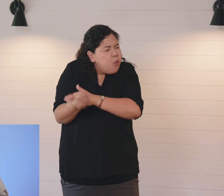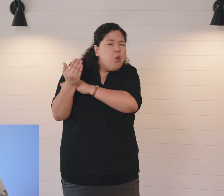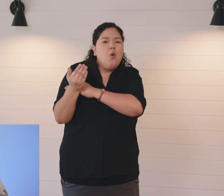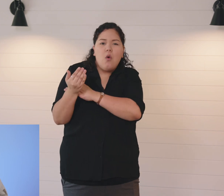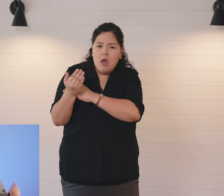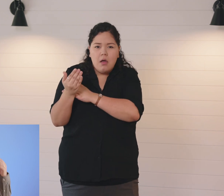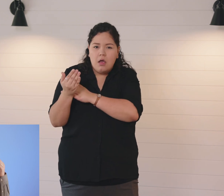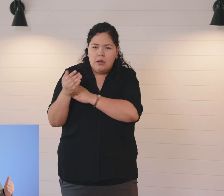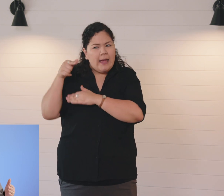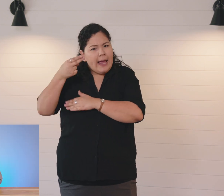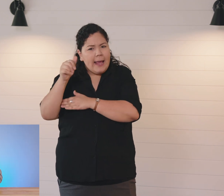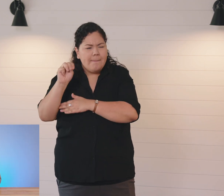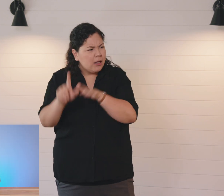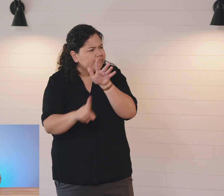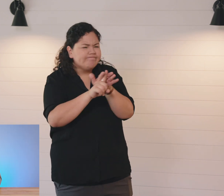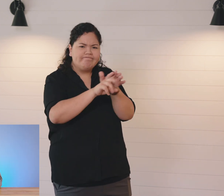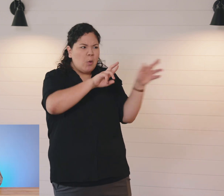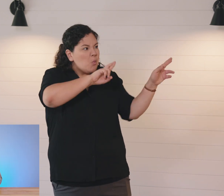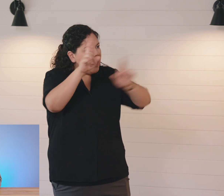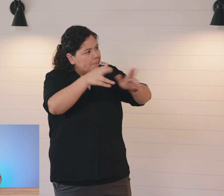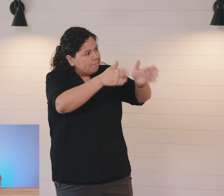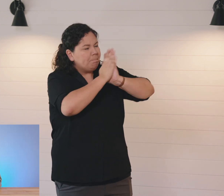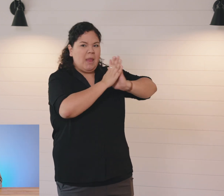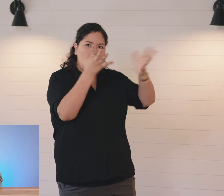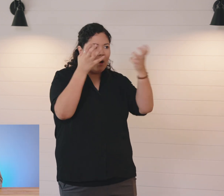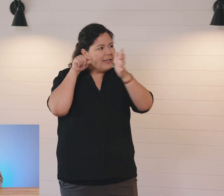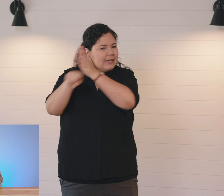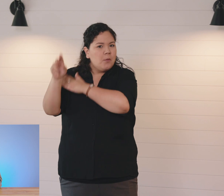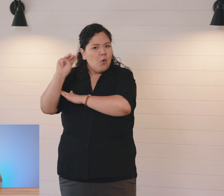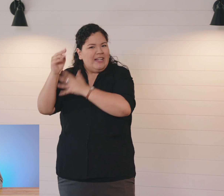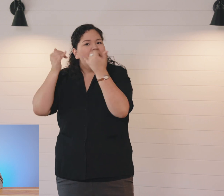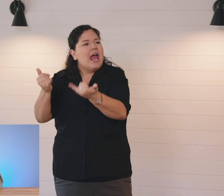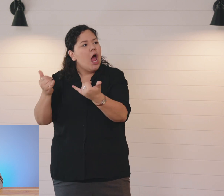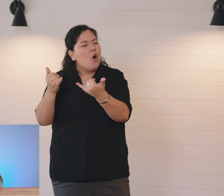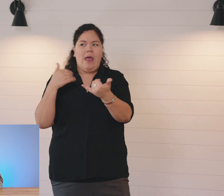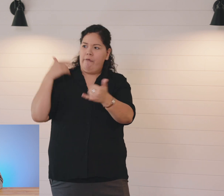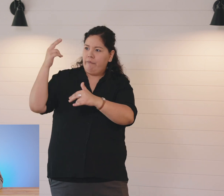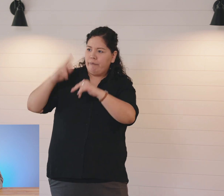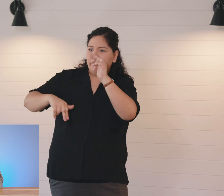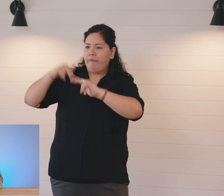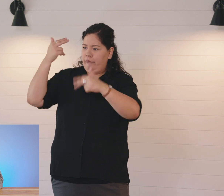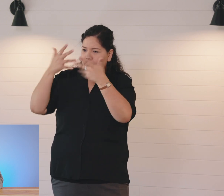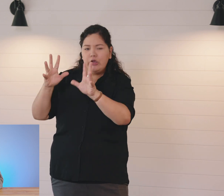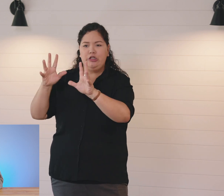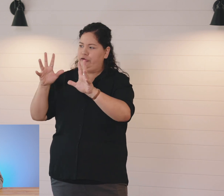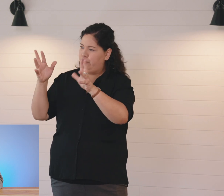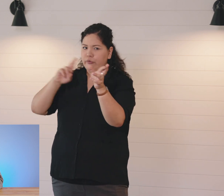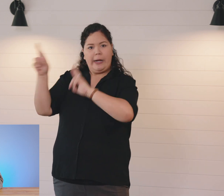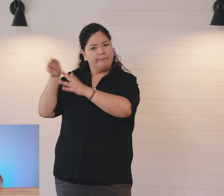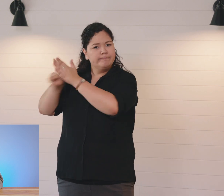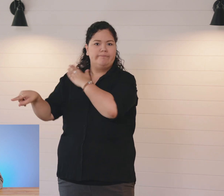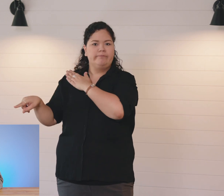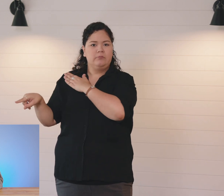Haman has shown up. He is ready to make his request to kill Mordecai, impaling him on that massive pole that he has built overnight at his